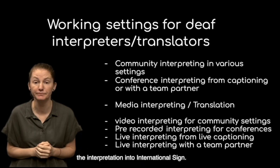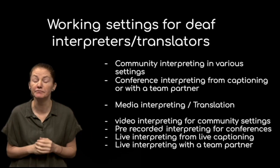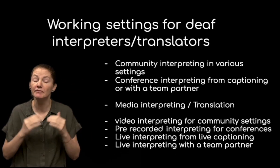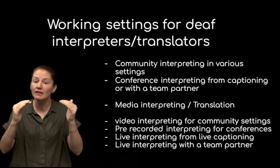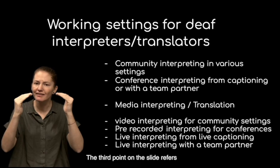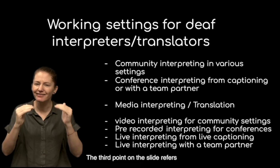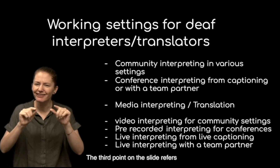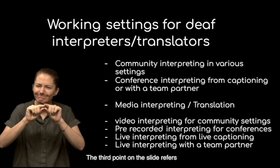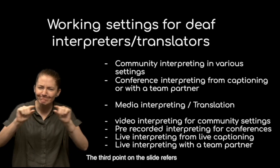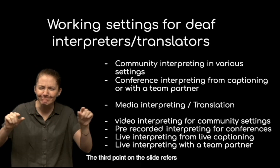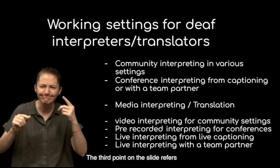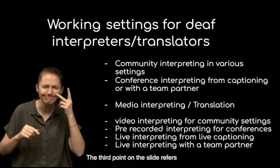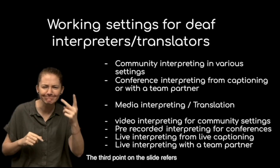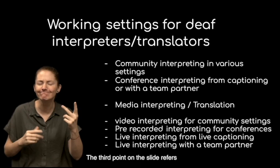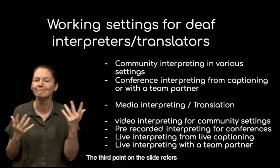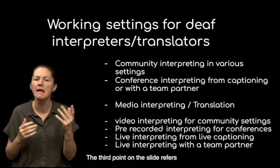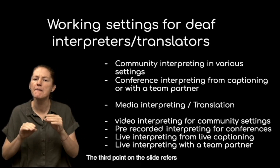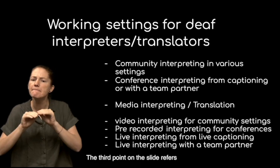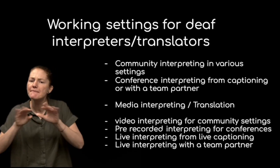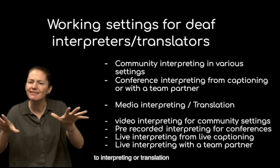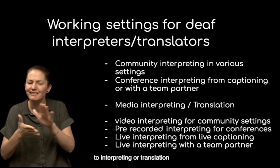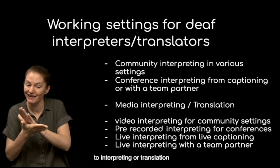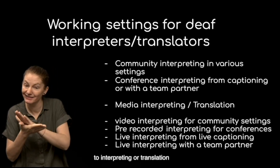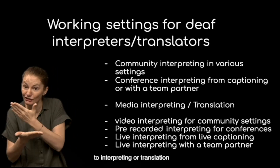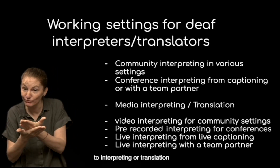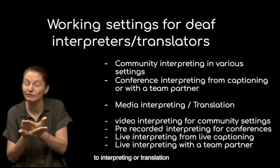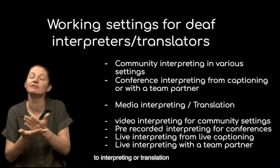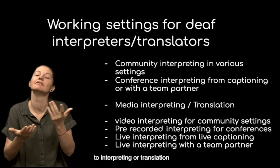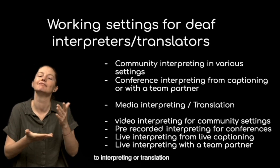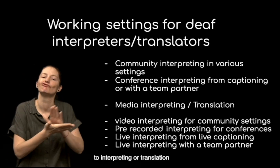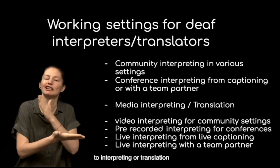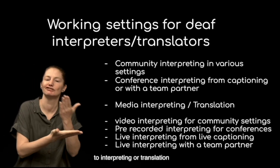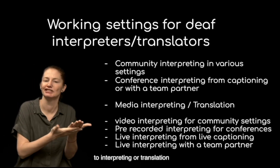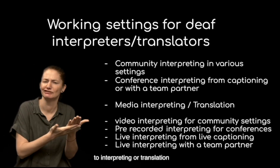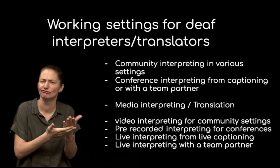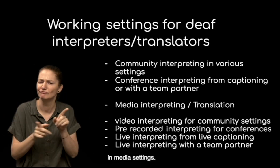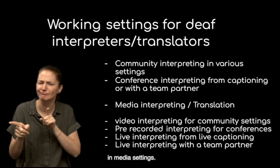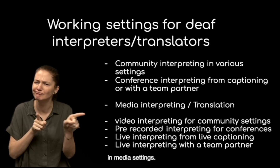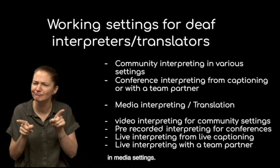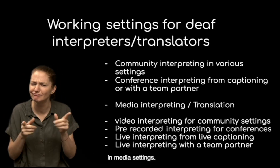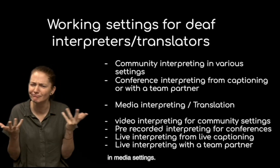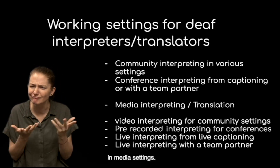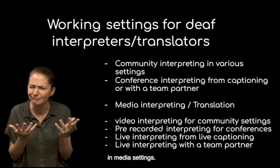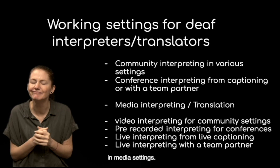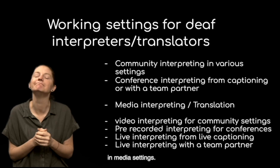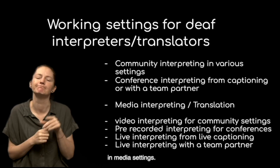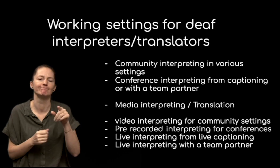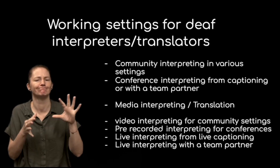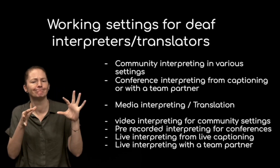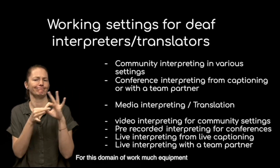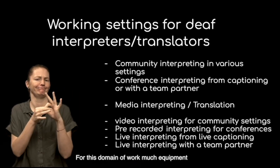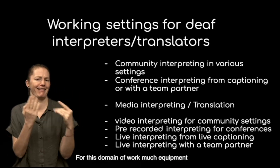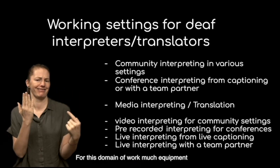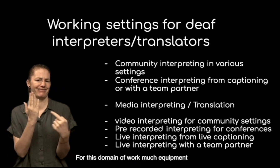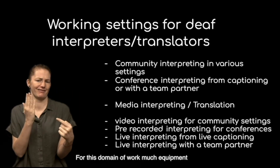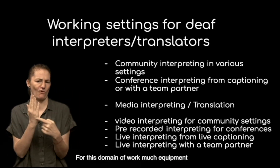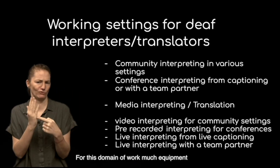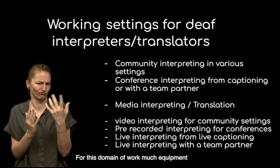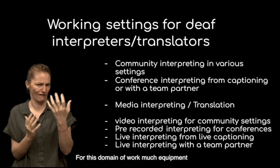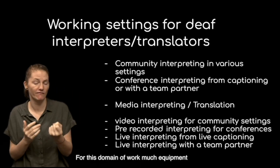refers to interpreting and translation in media settings. For this domain of work, much equipment is needed, such as